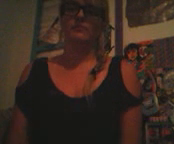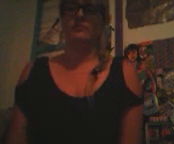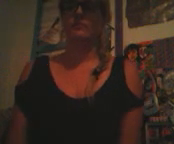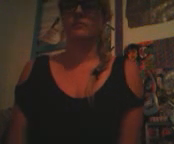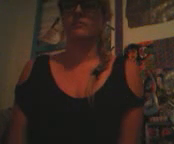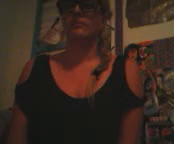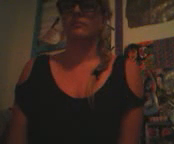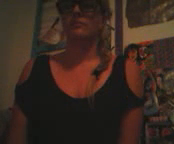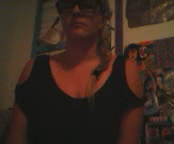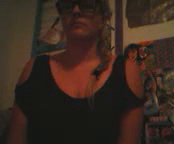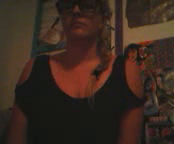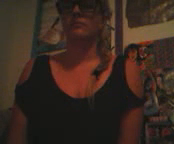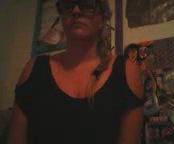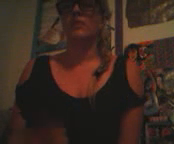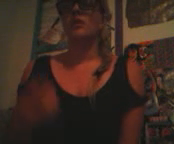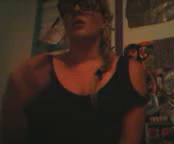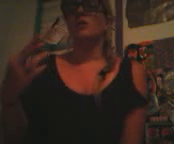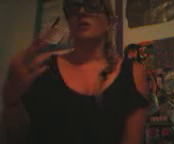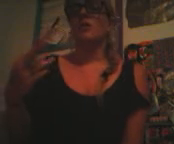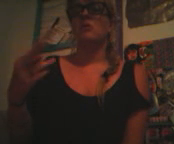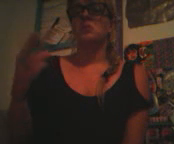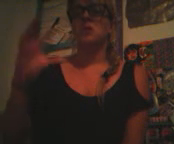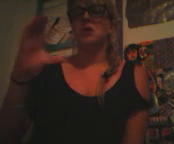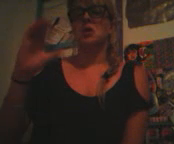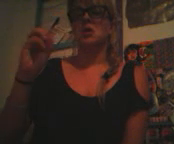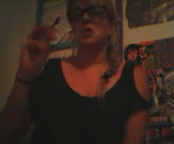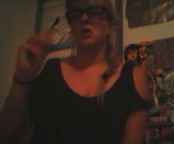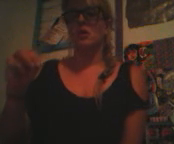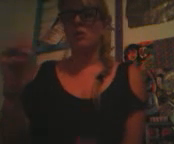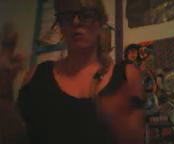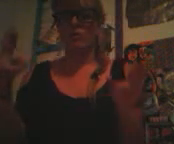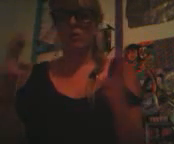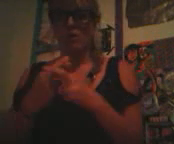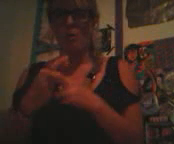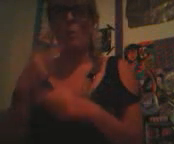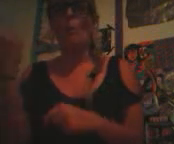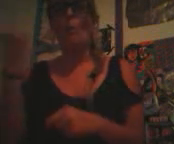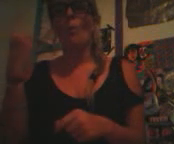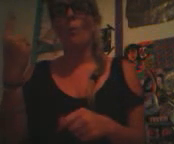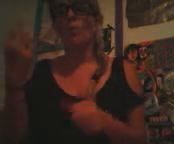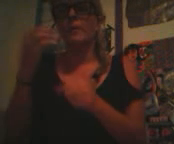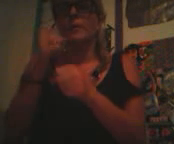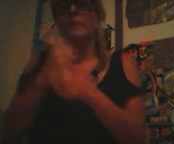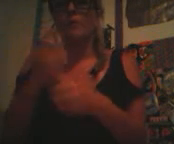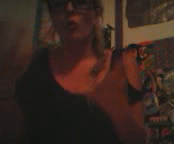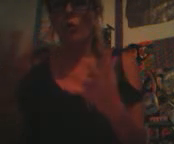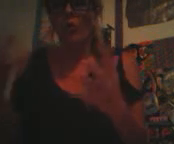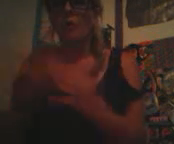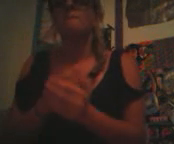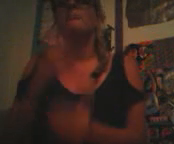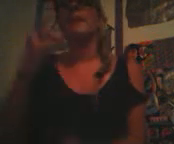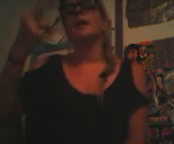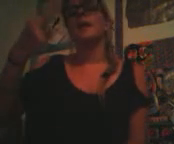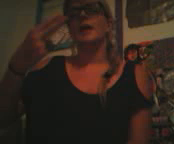reaction always produces H2O and always produces CO2 in gas forms. So it's going to produce H2O gas